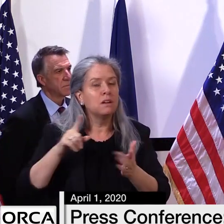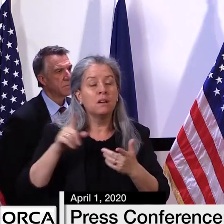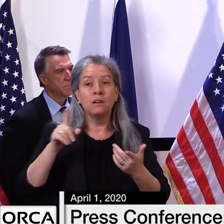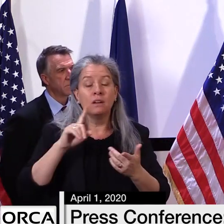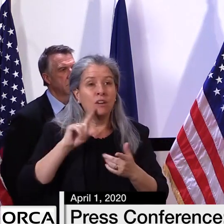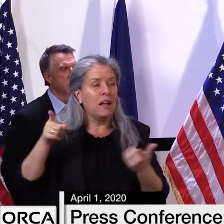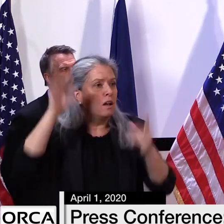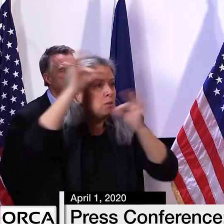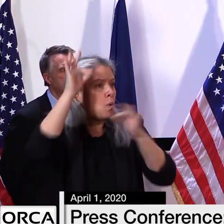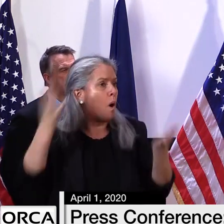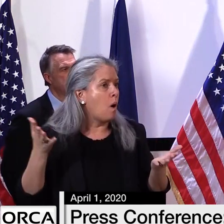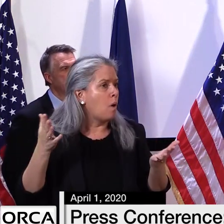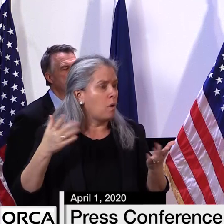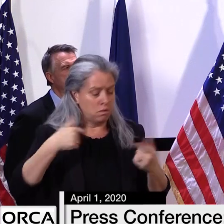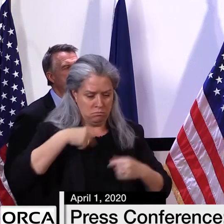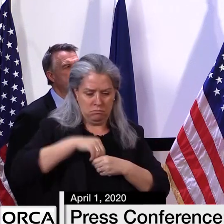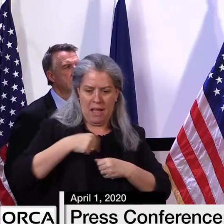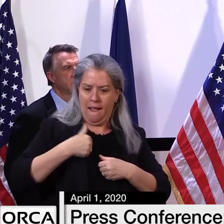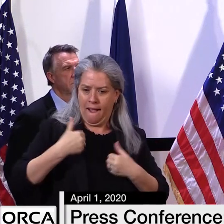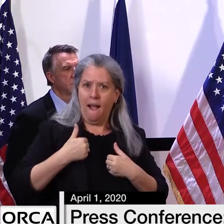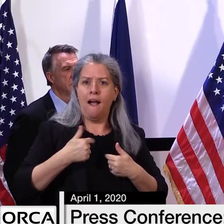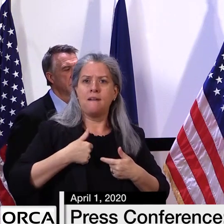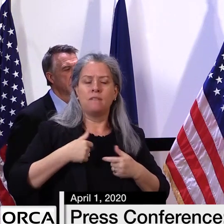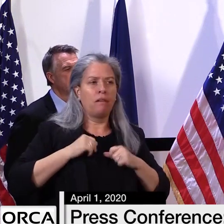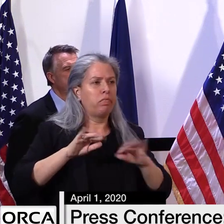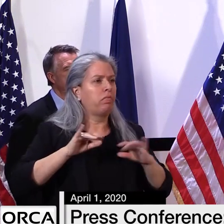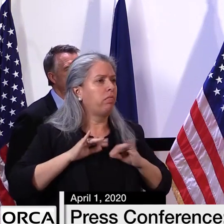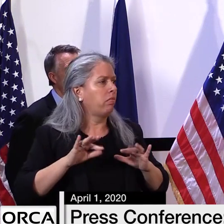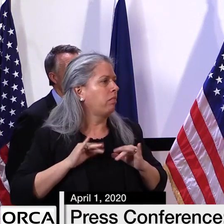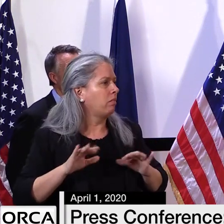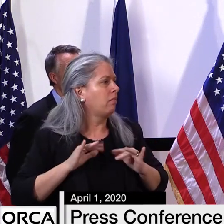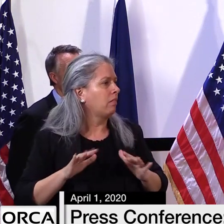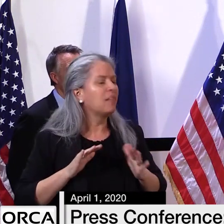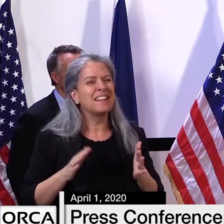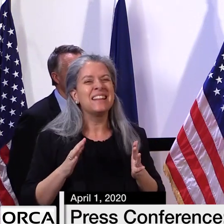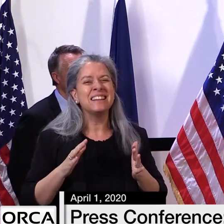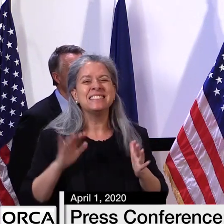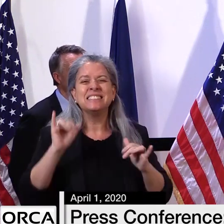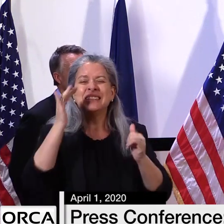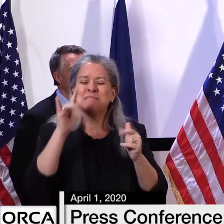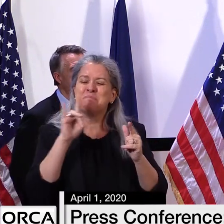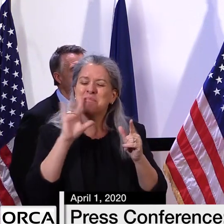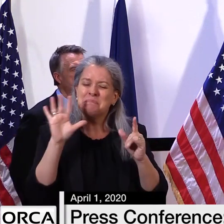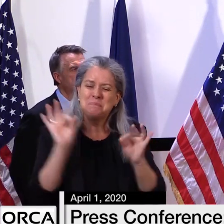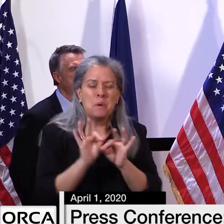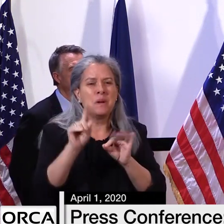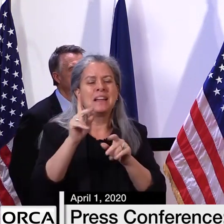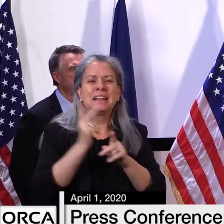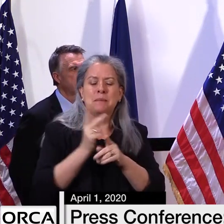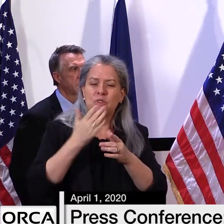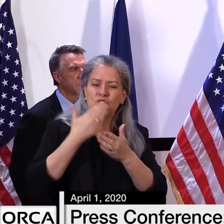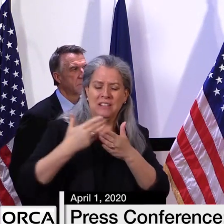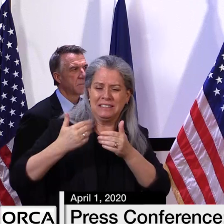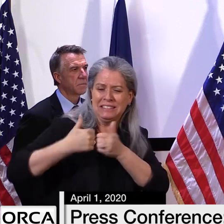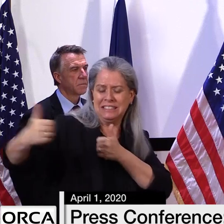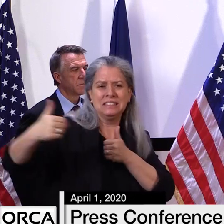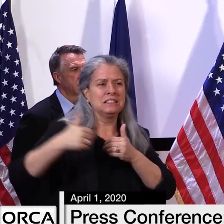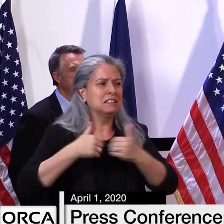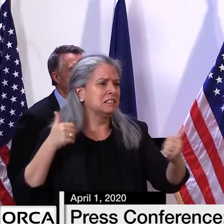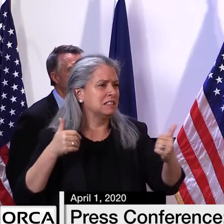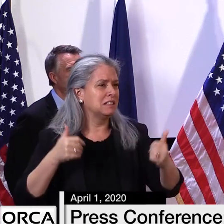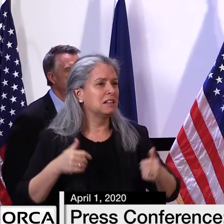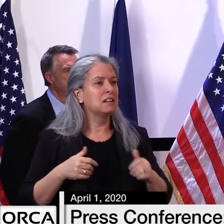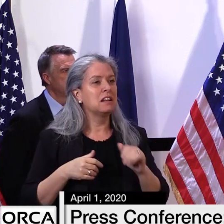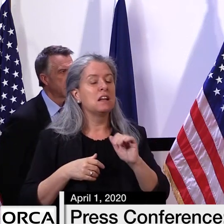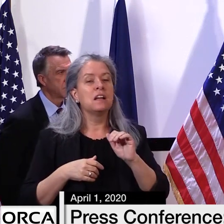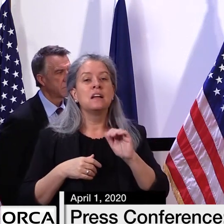sick yet and are going to become sick, and they may be capable of transmitting the disease. And I'm not telling everyone to go out and